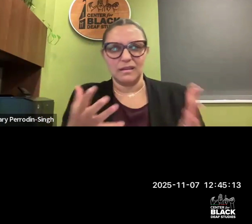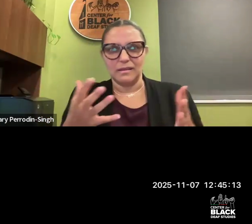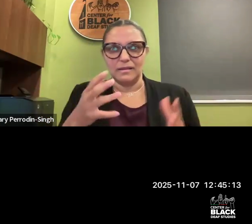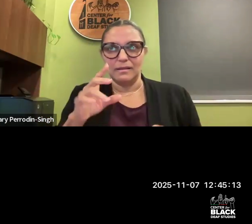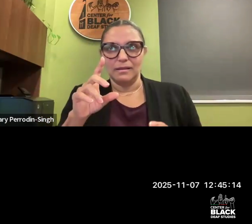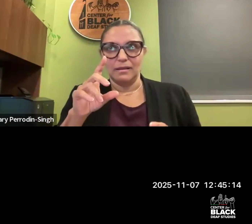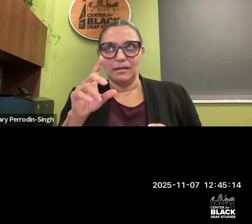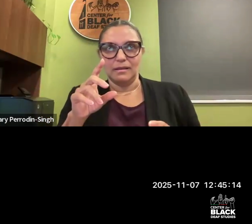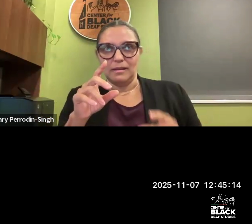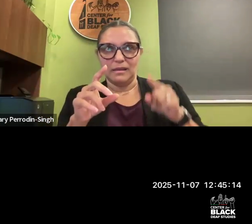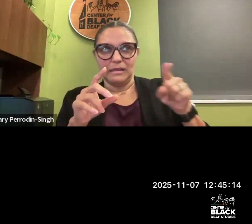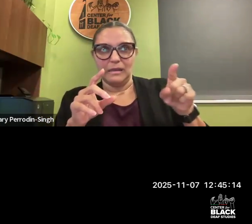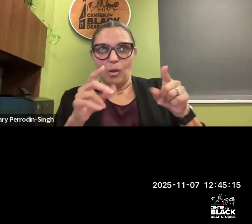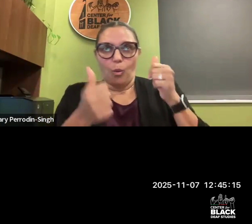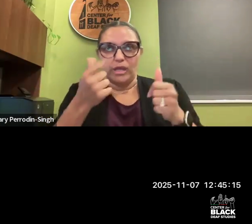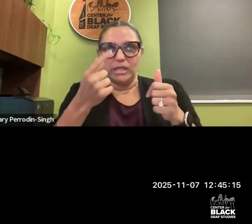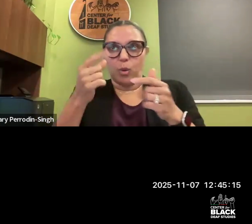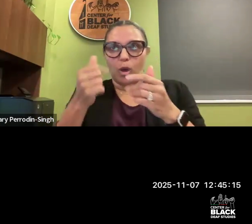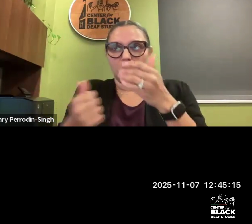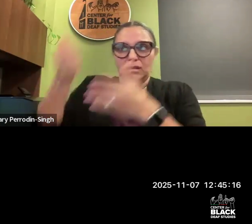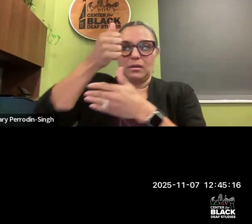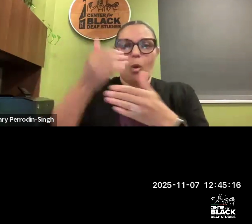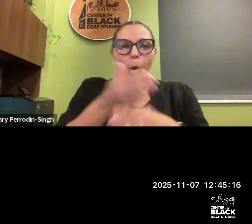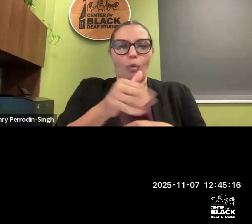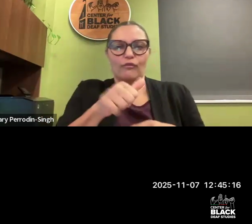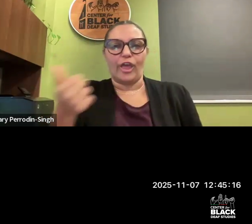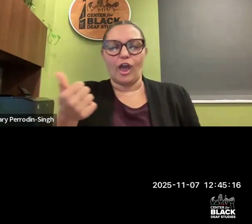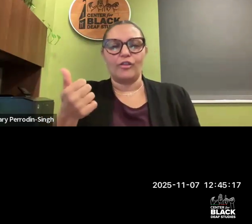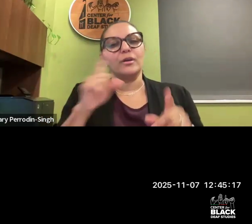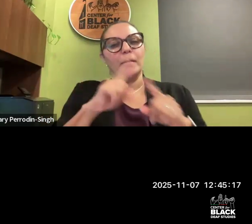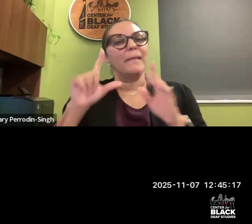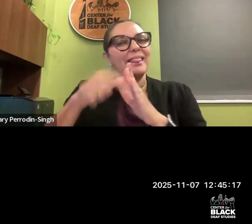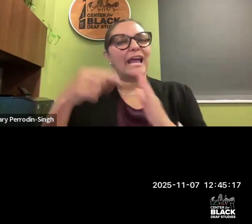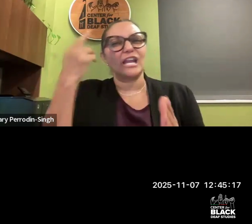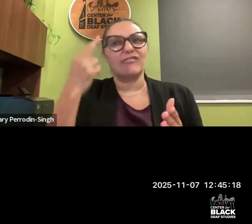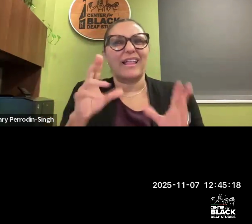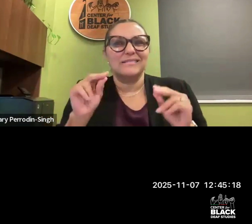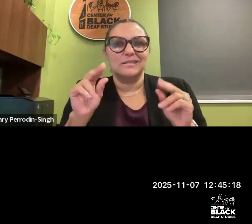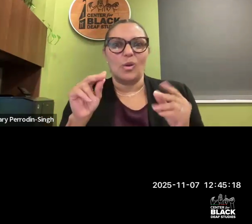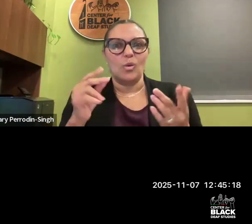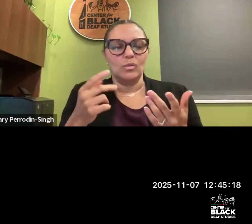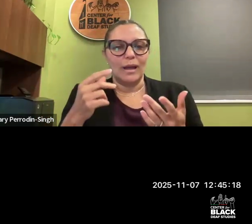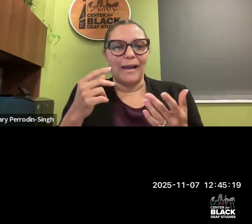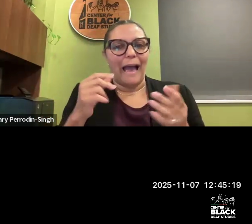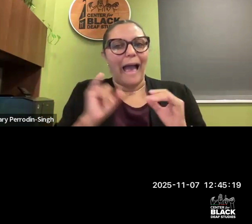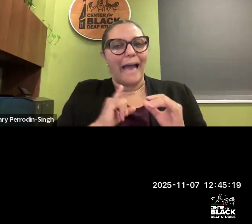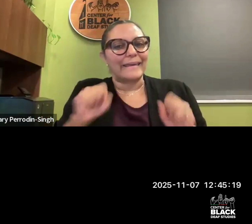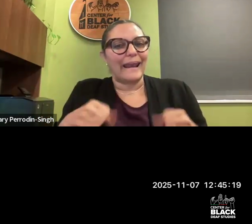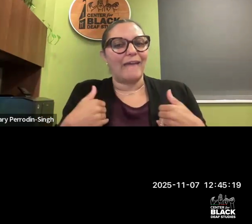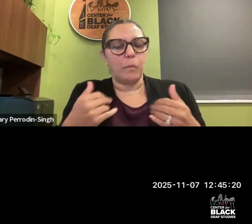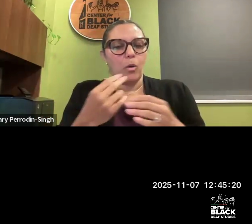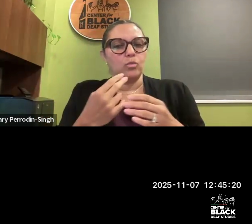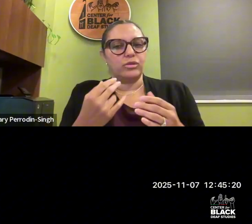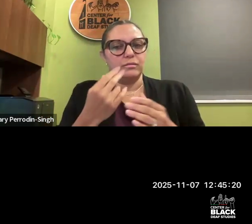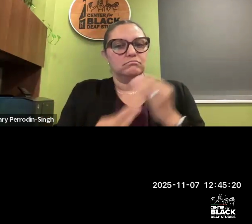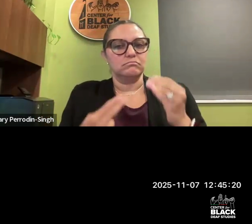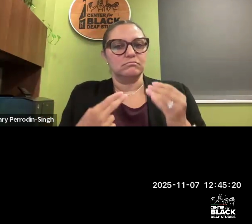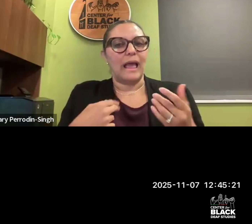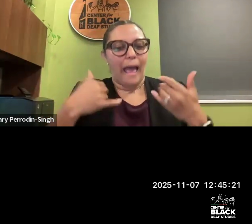So navigating code switching in those two different environments, and which is more prioritized and which is not.